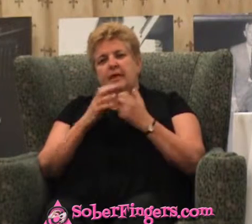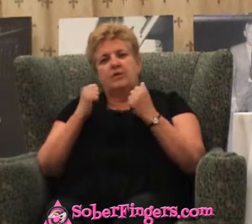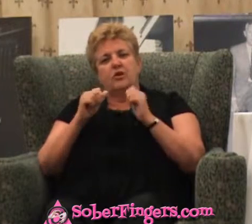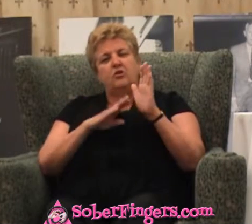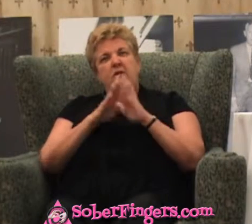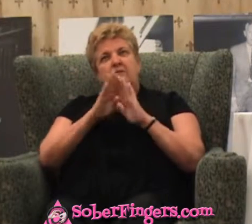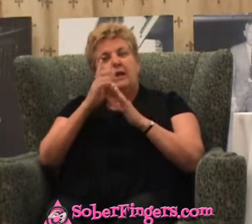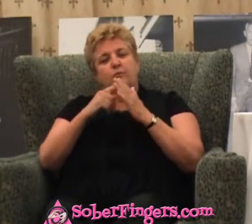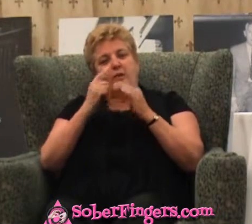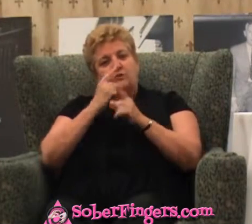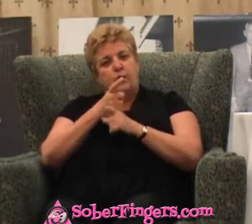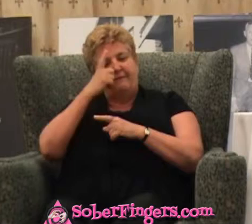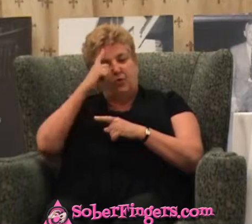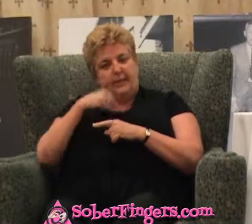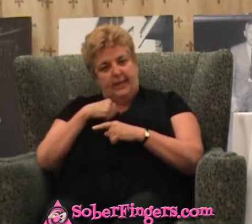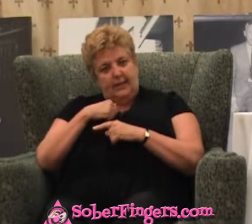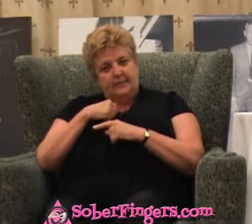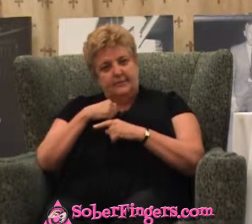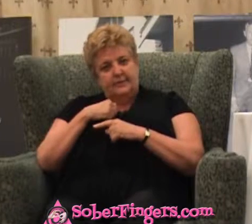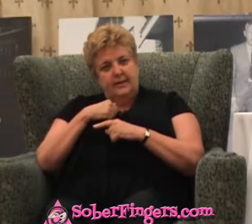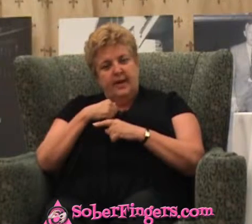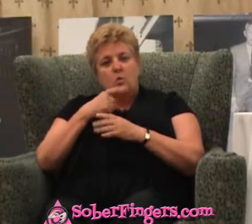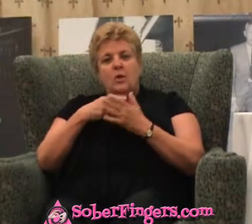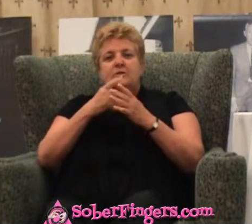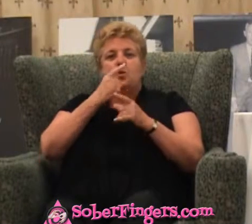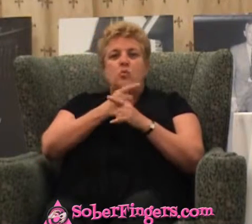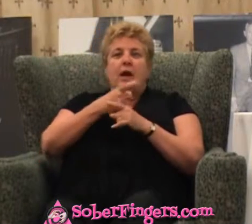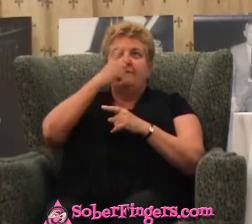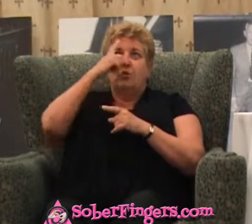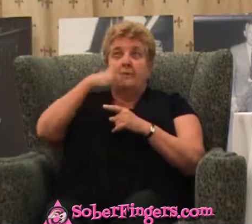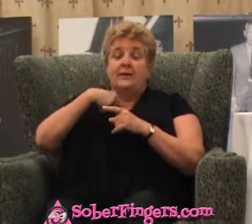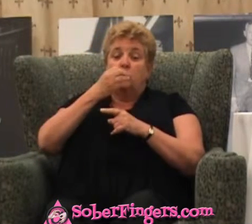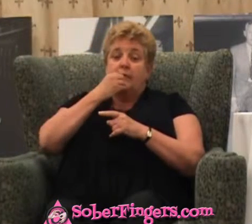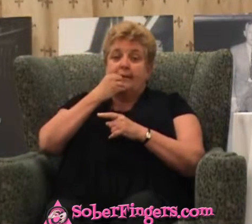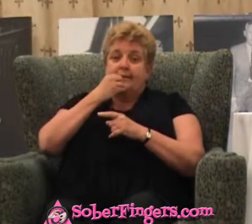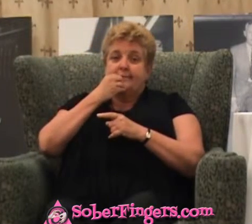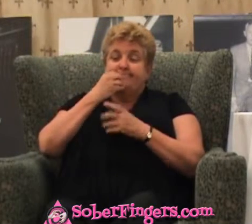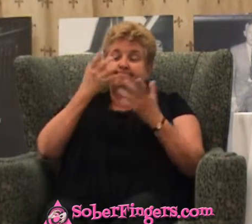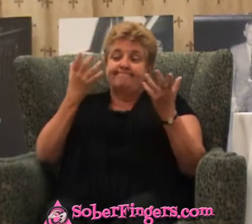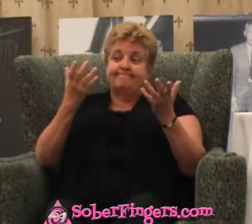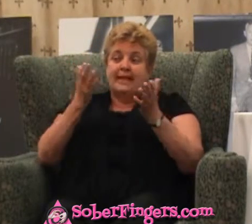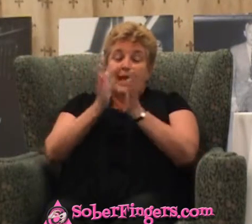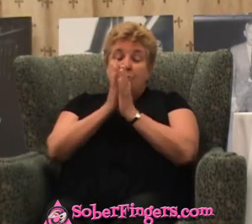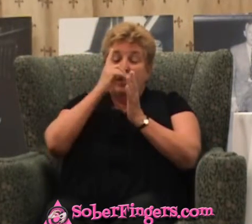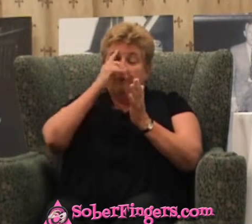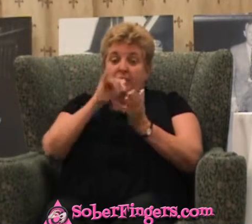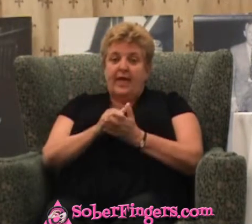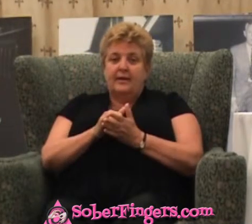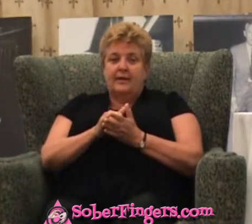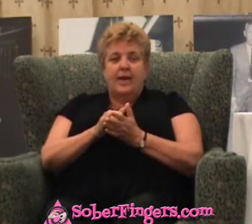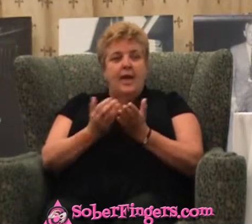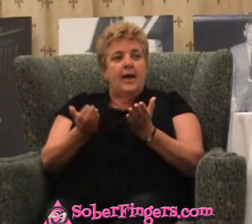in general and what's right for me to eat specifically. And one more time, I was being